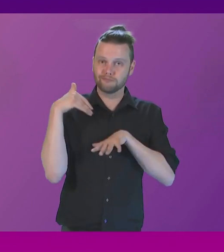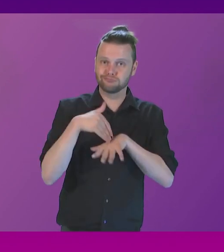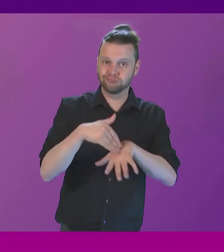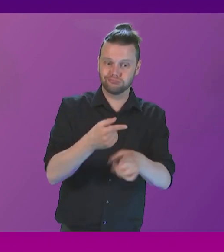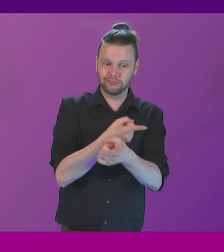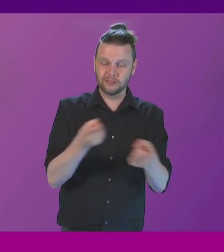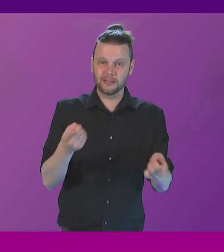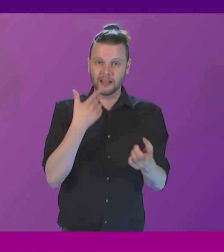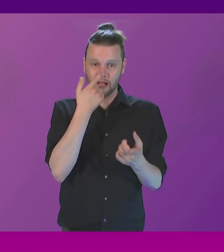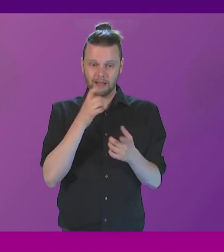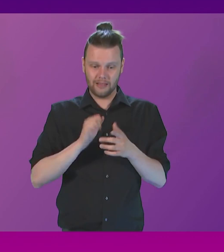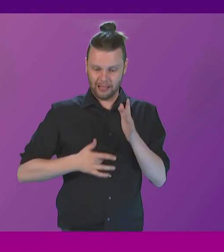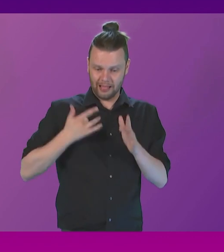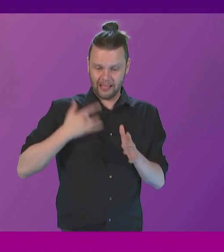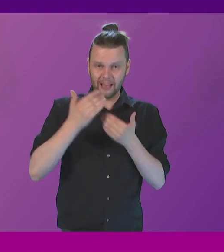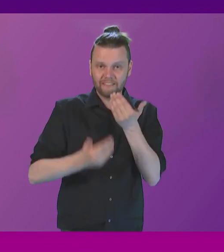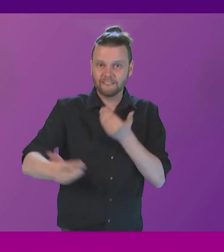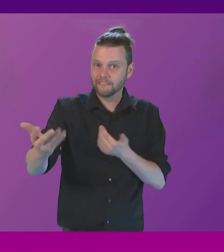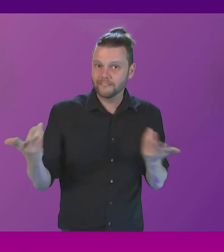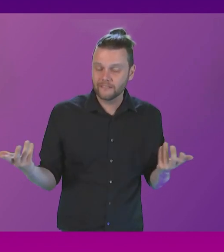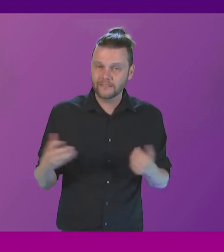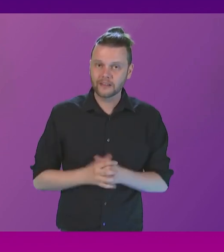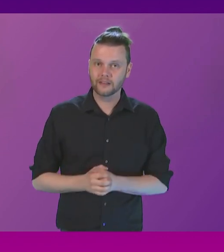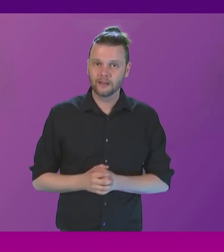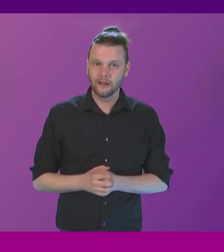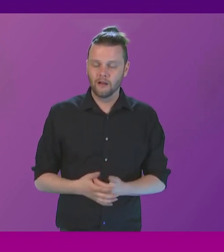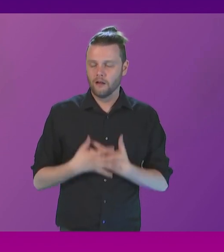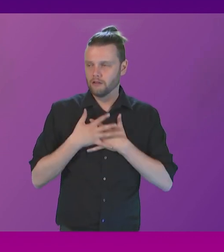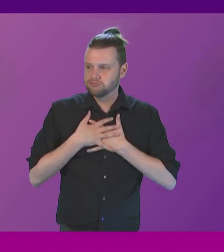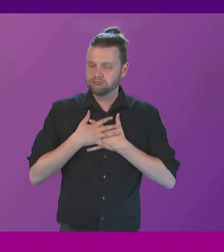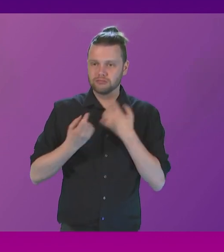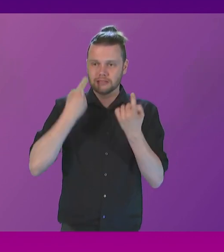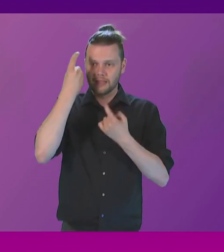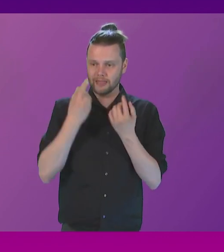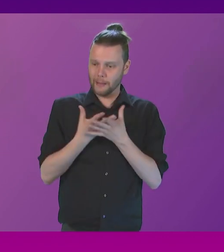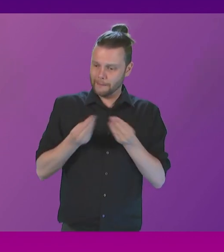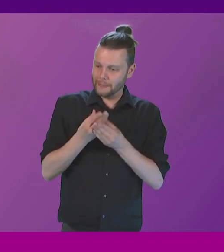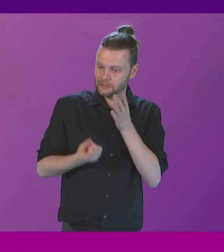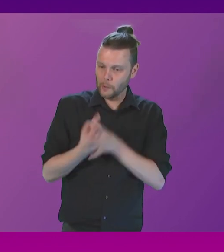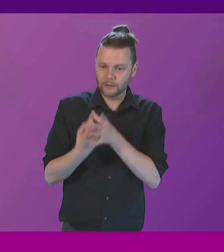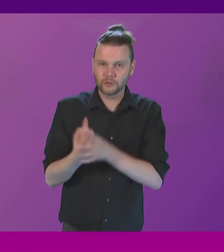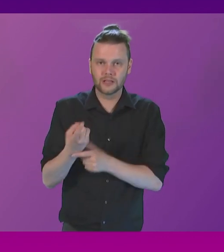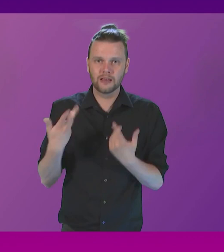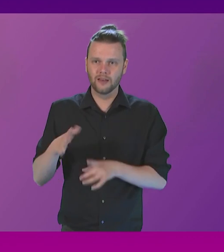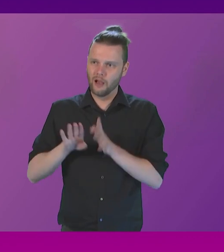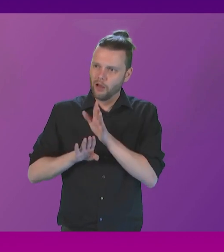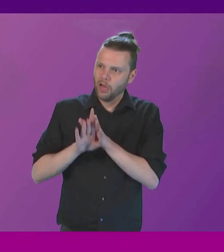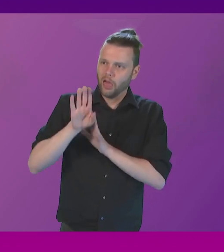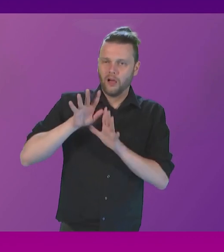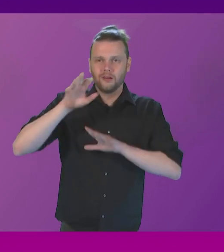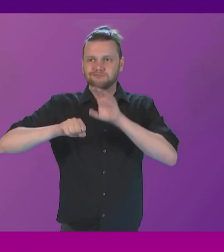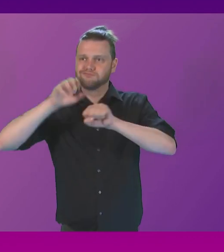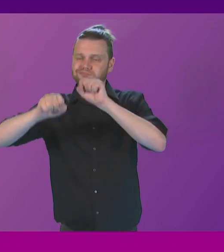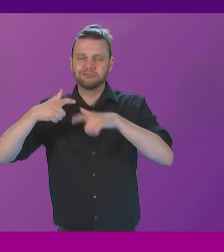which may affect their entire lives. It is heart-wrenching to think of the missed opportunities and the uphill battles that they will face.